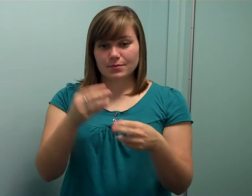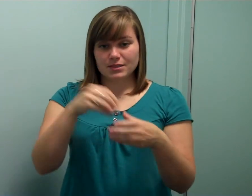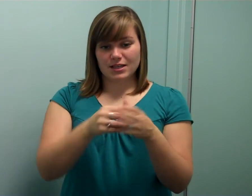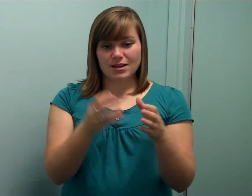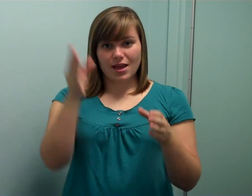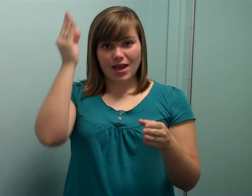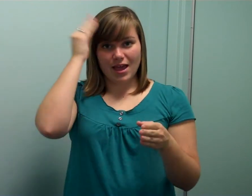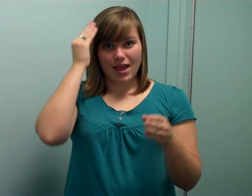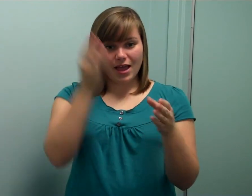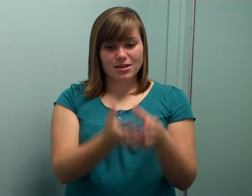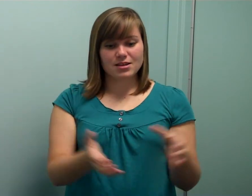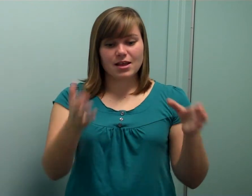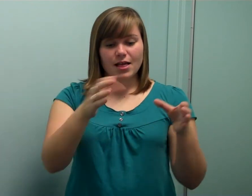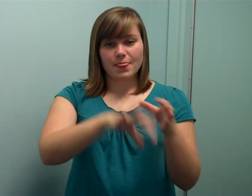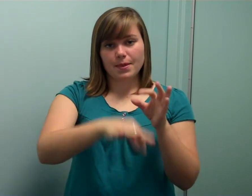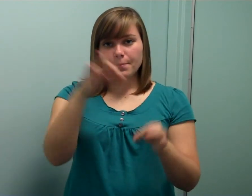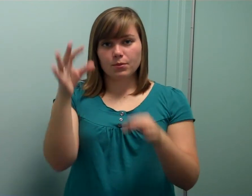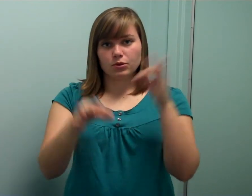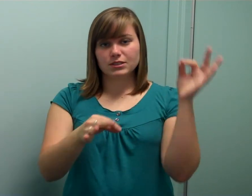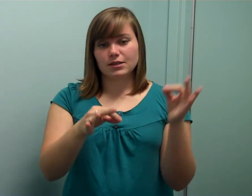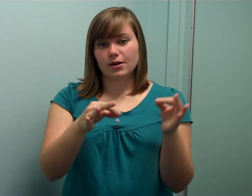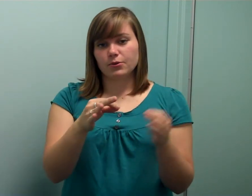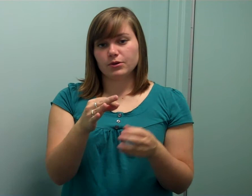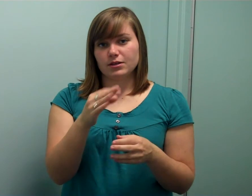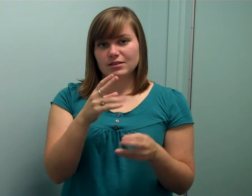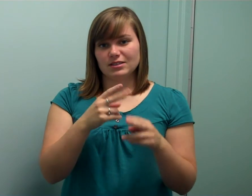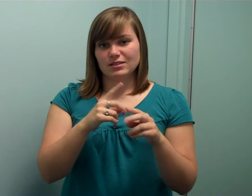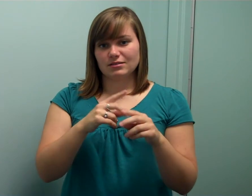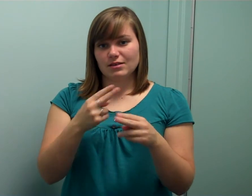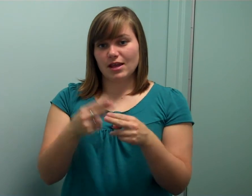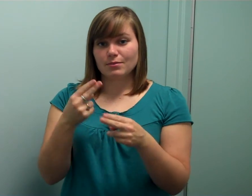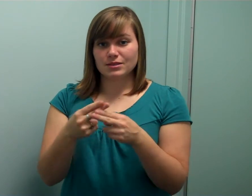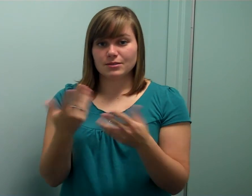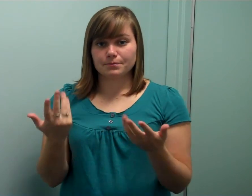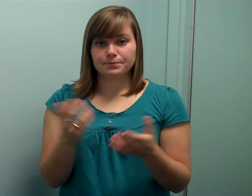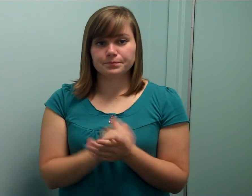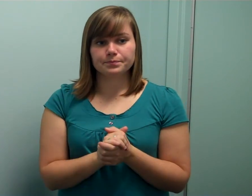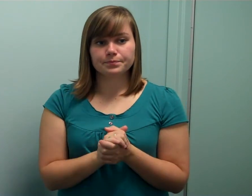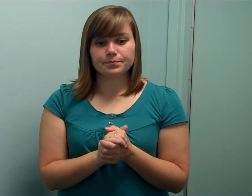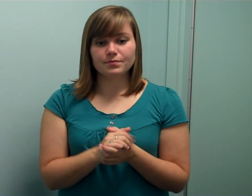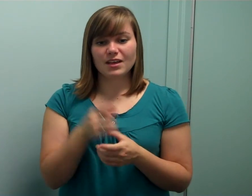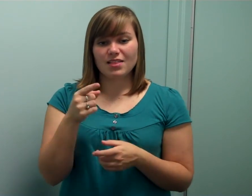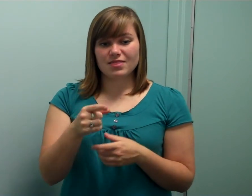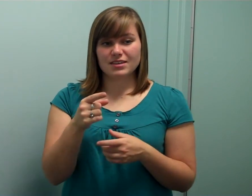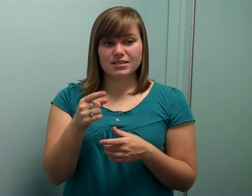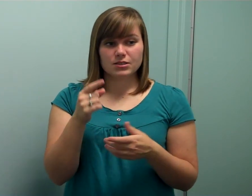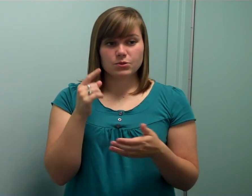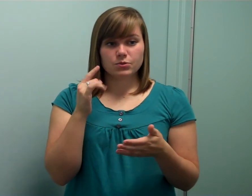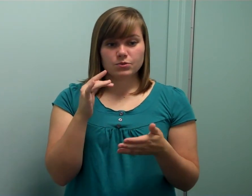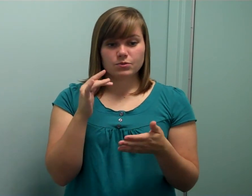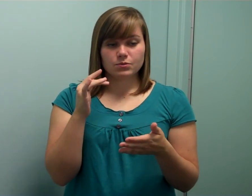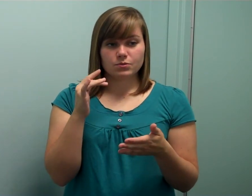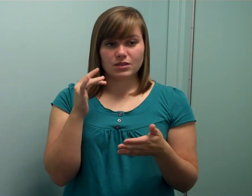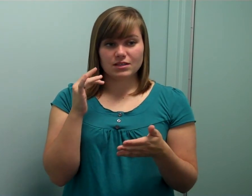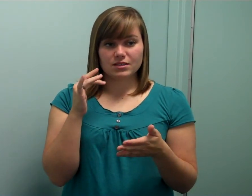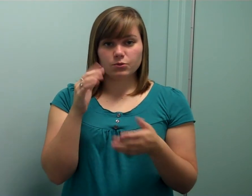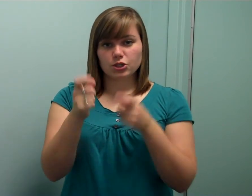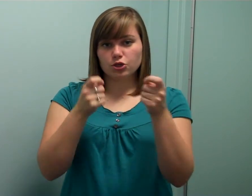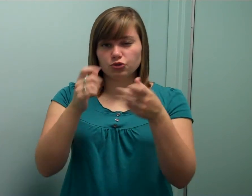was a double-blind study, with the only factor not being controlled for being expectations.